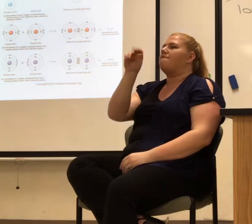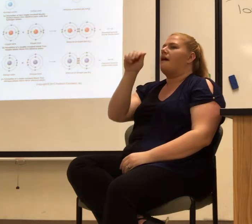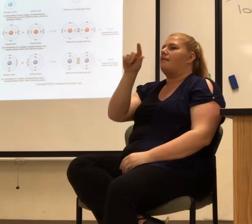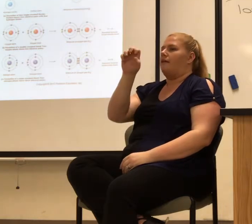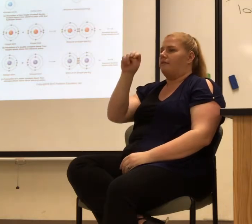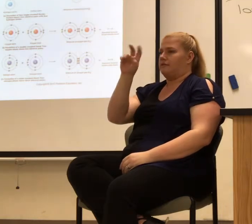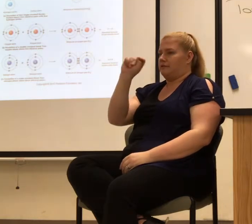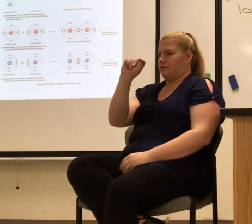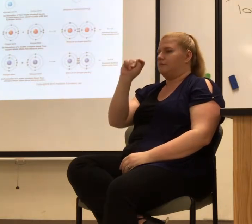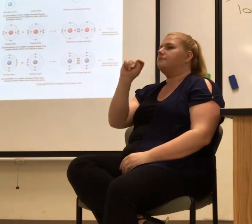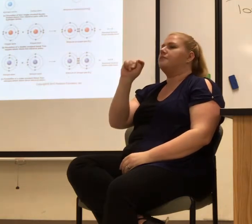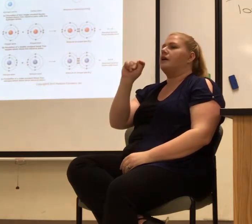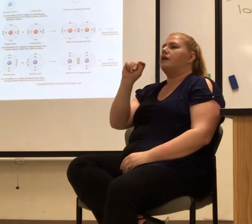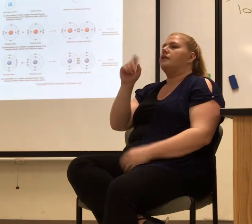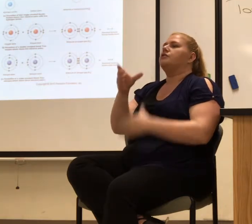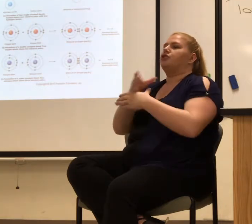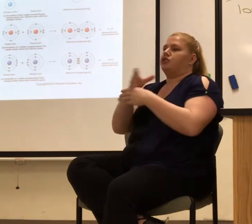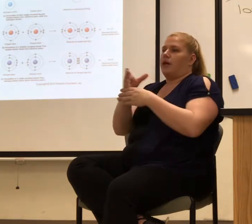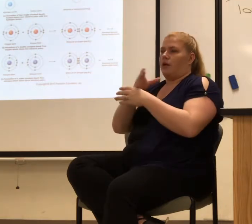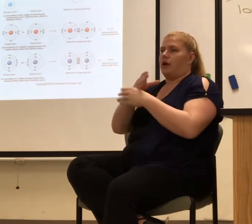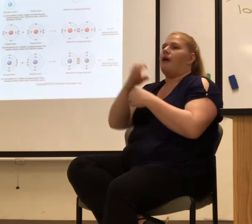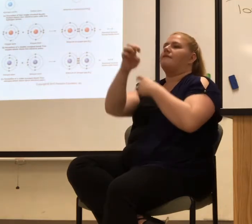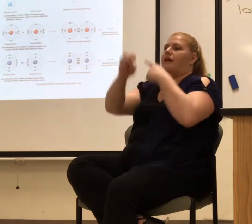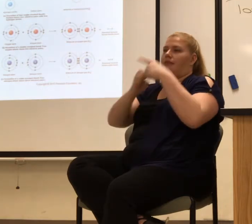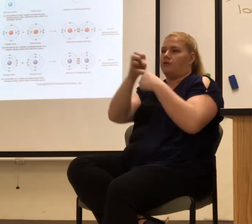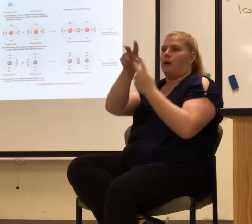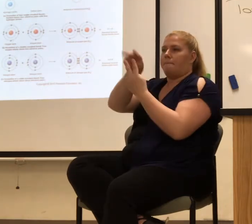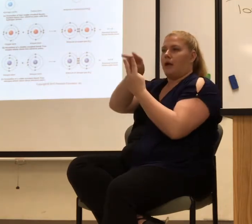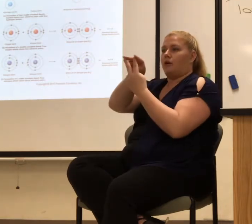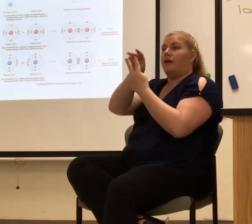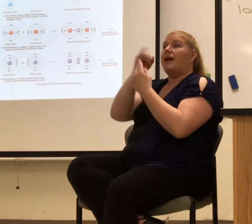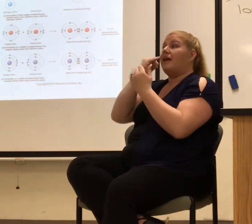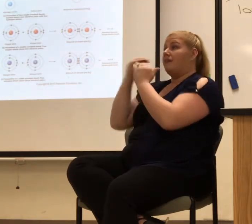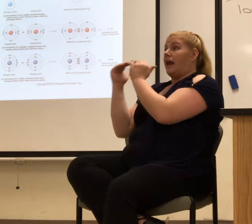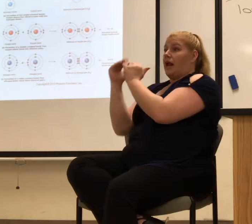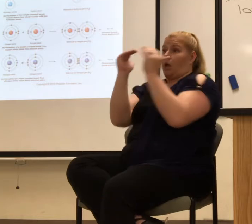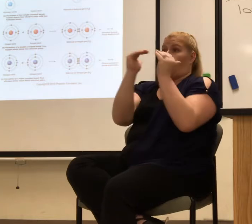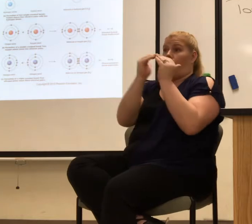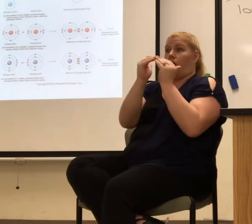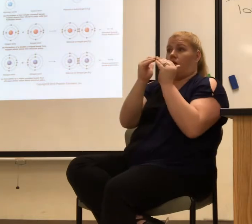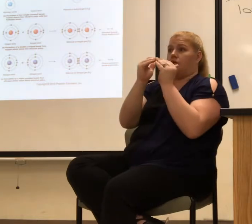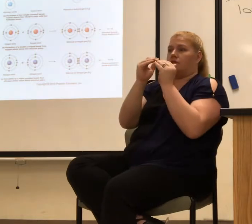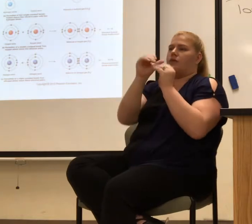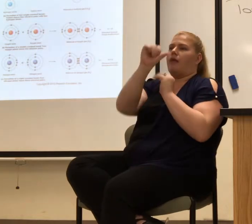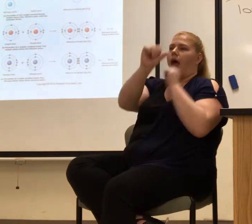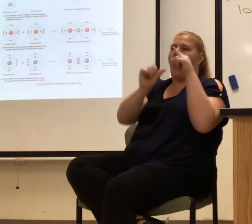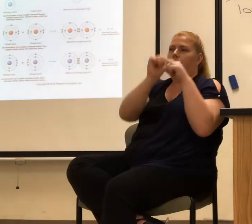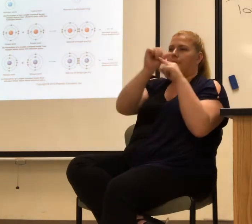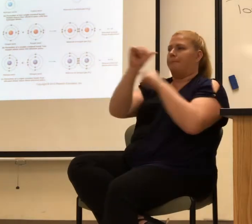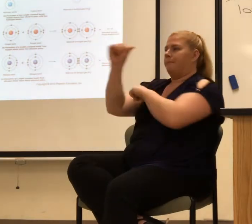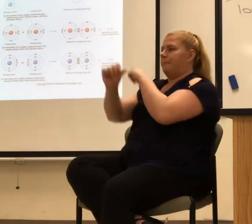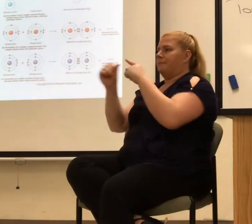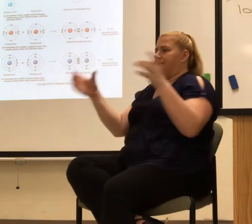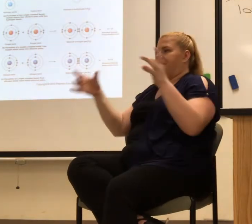If the sharing of the electron pair is equal between 2 atoms, call it equal sharing.